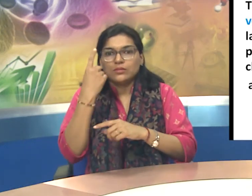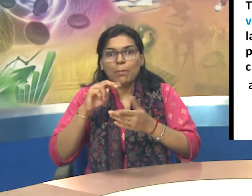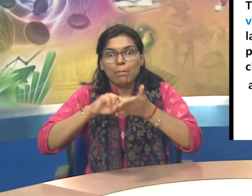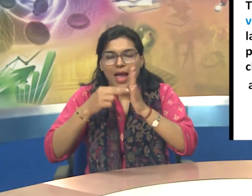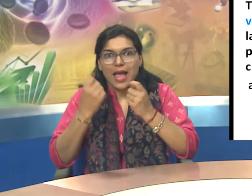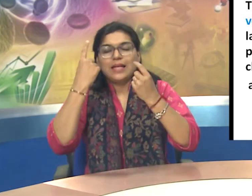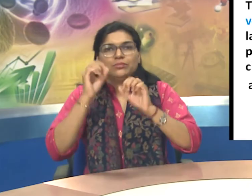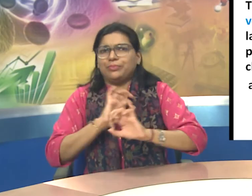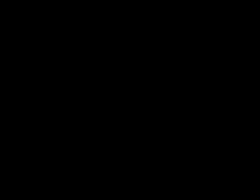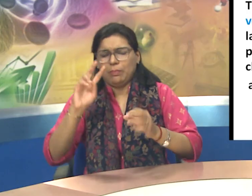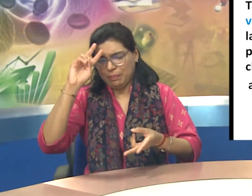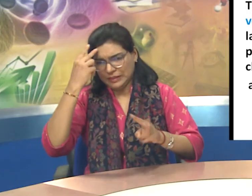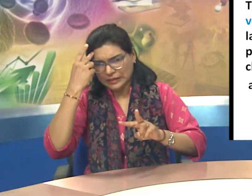inadequate vocabulary,